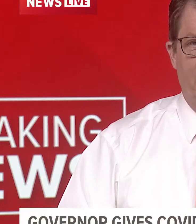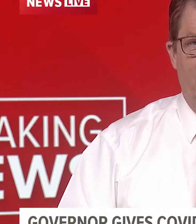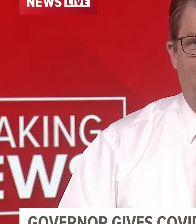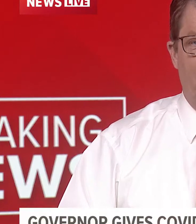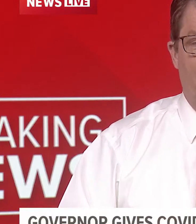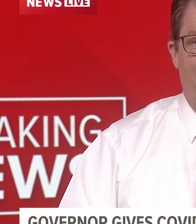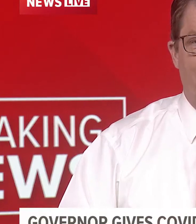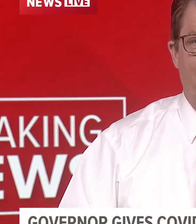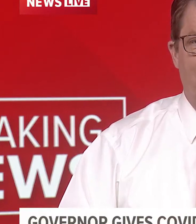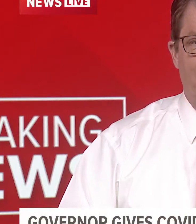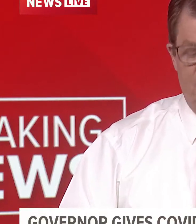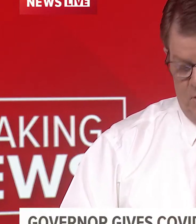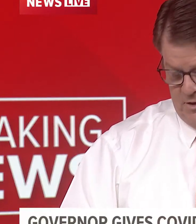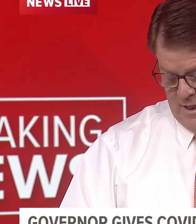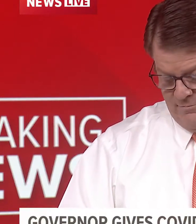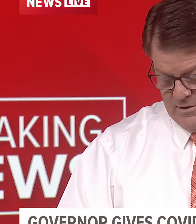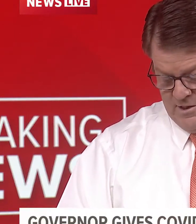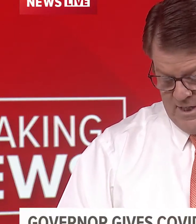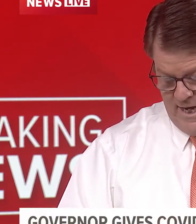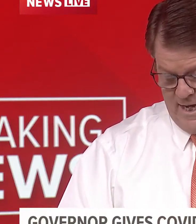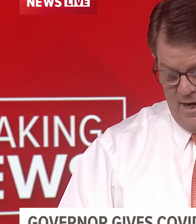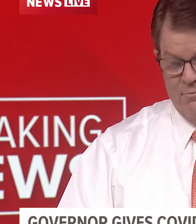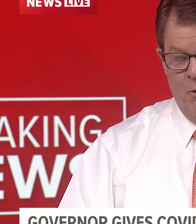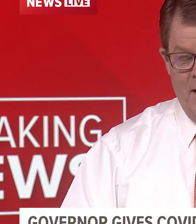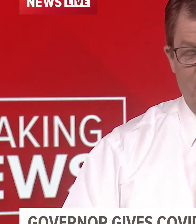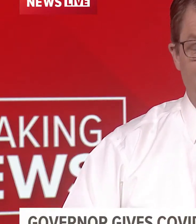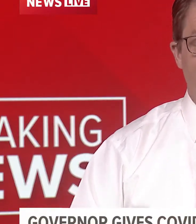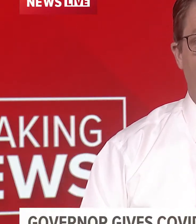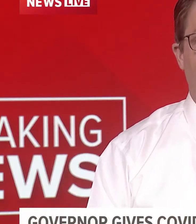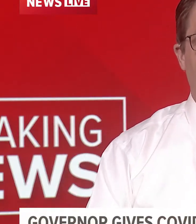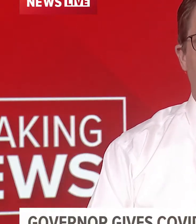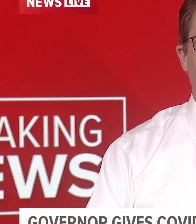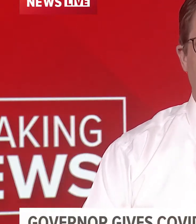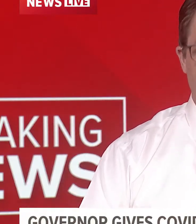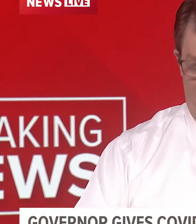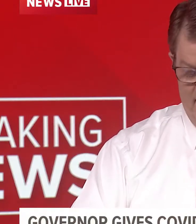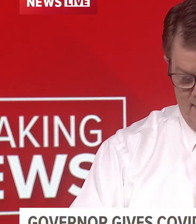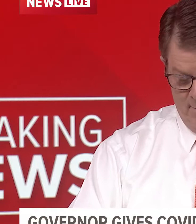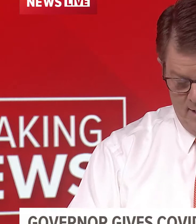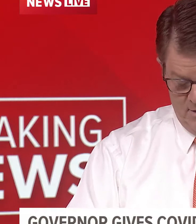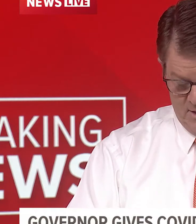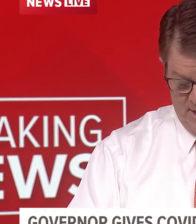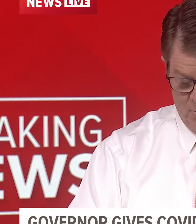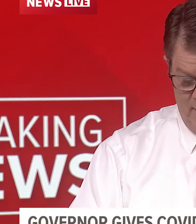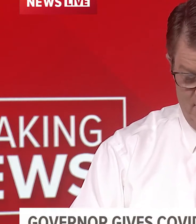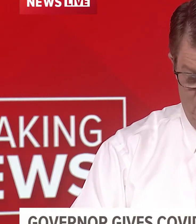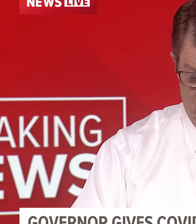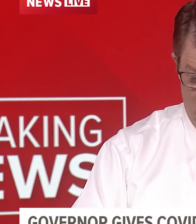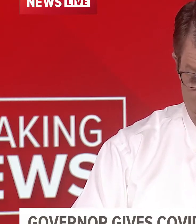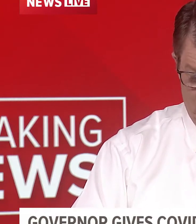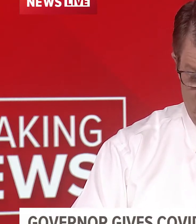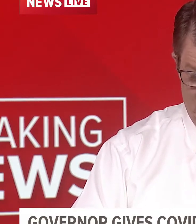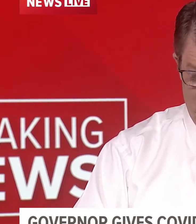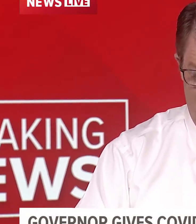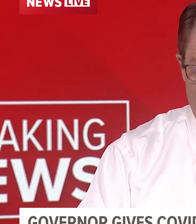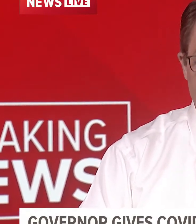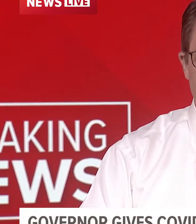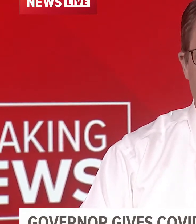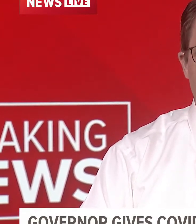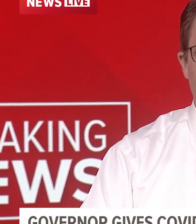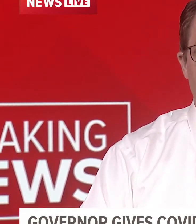All right, the governor wrapping up his news conference, a day of records during this pandemic. Let's just get right to the numbers.